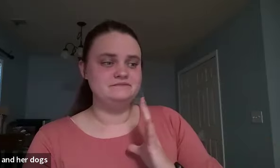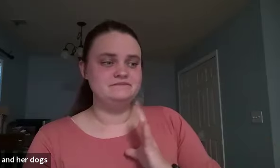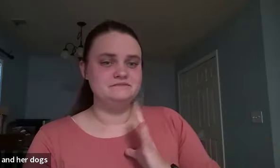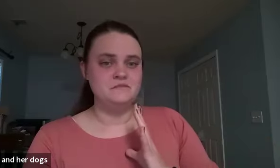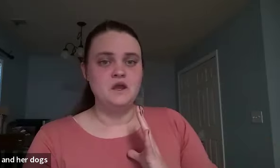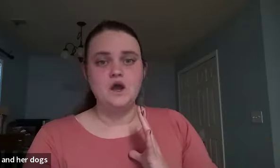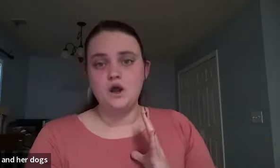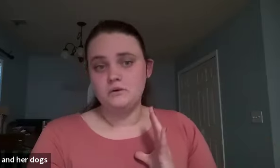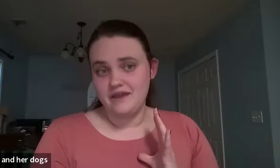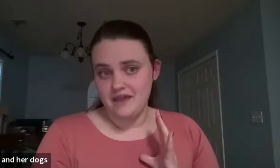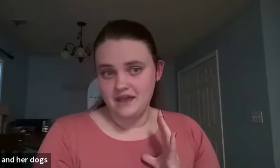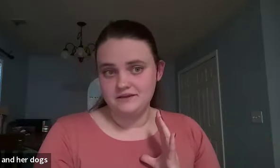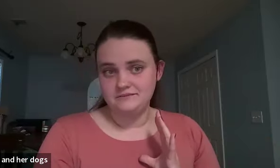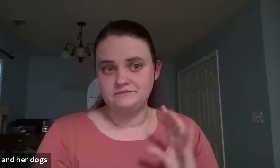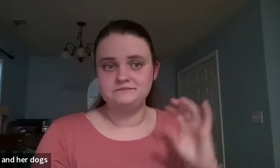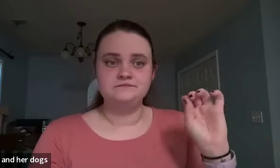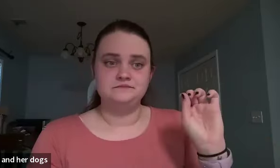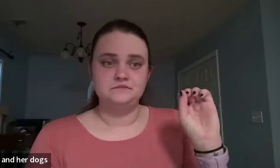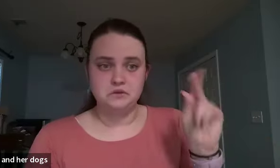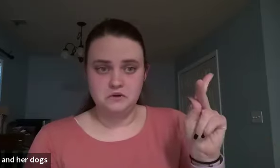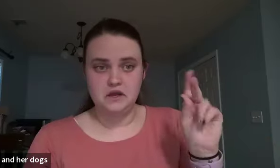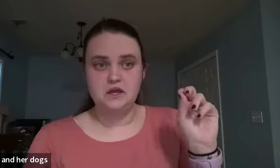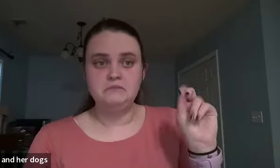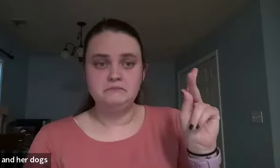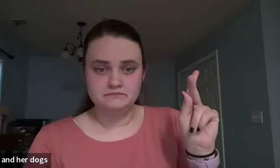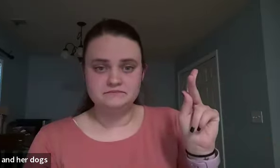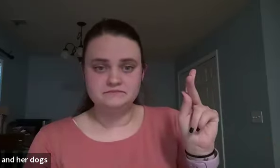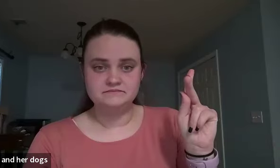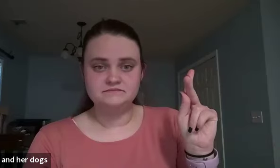fine. Okay, okay.